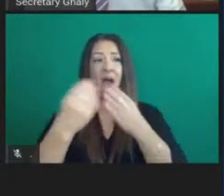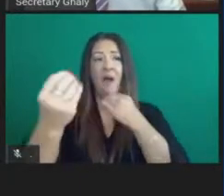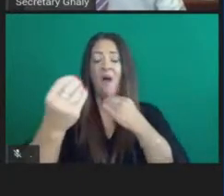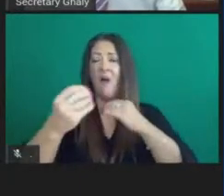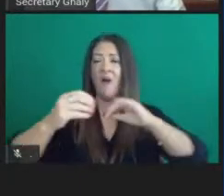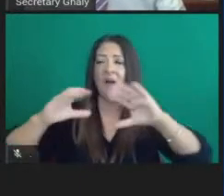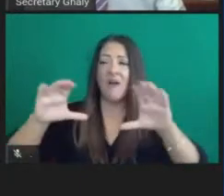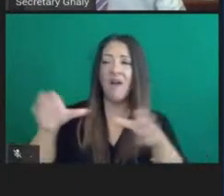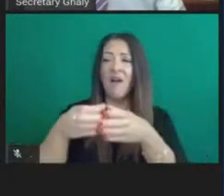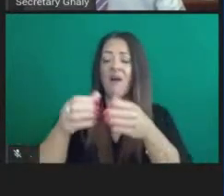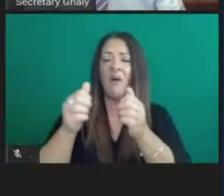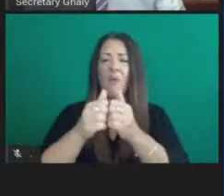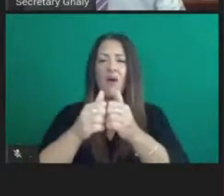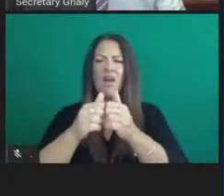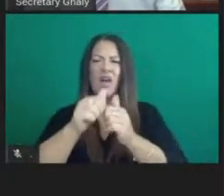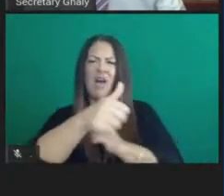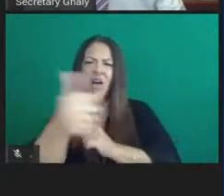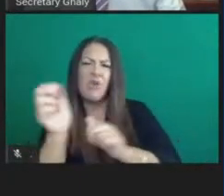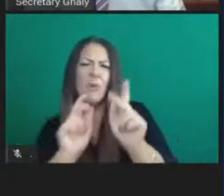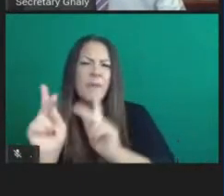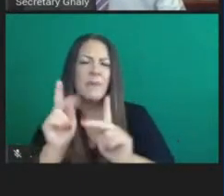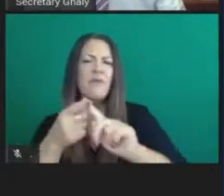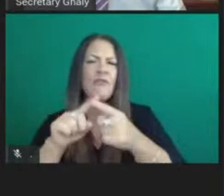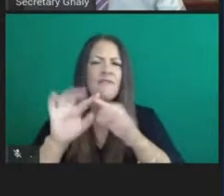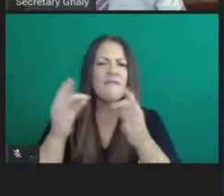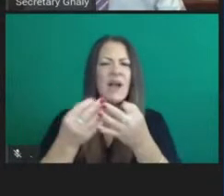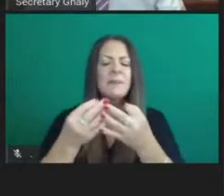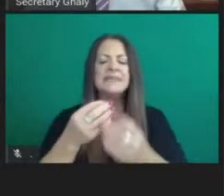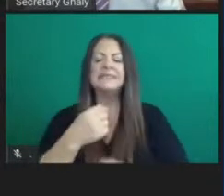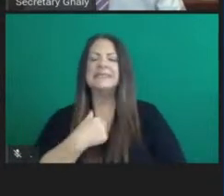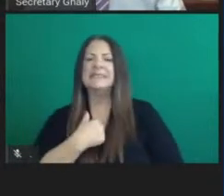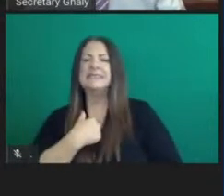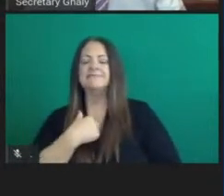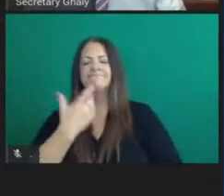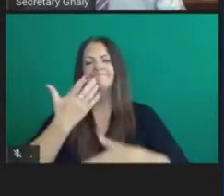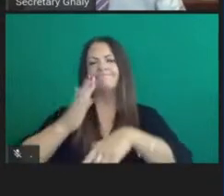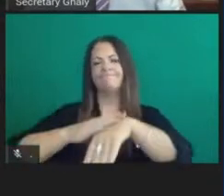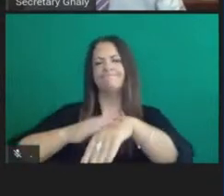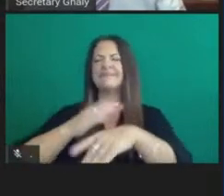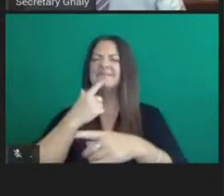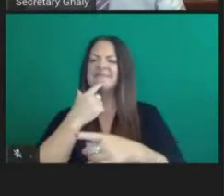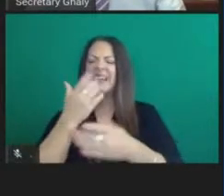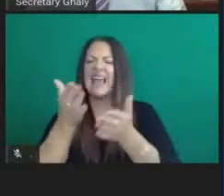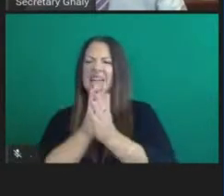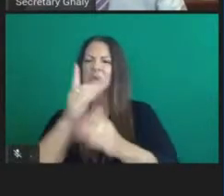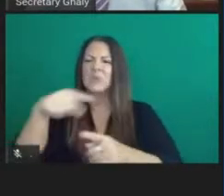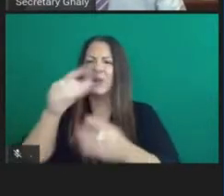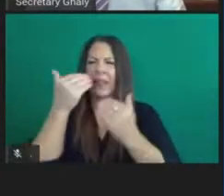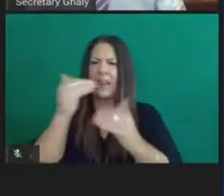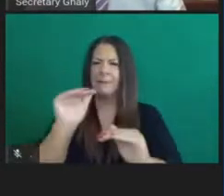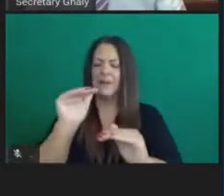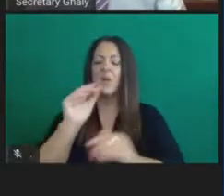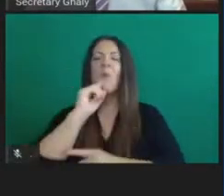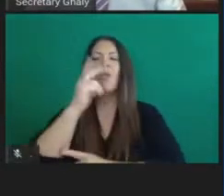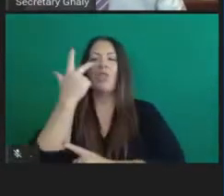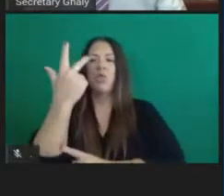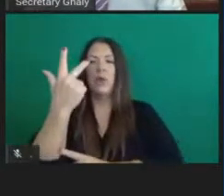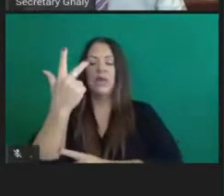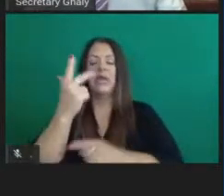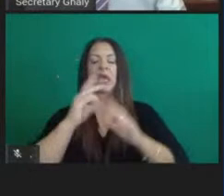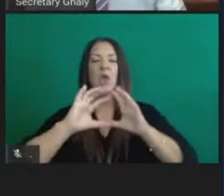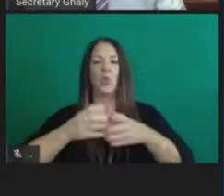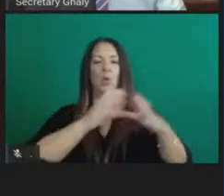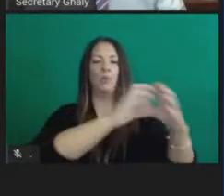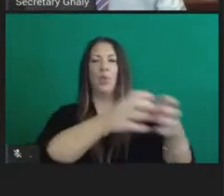to have. Really, we're asking you to limit that to 3 separate households so that we contain and